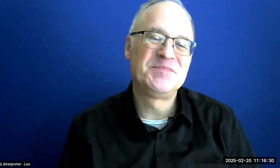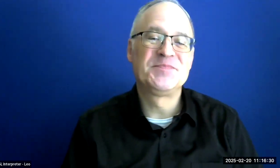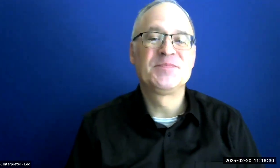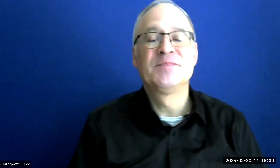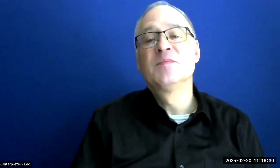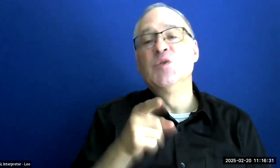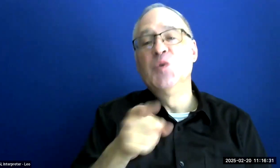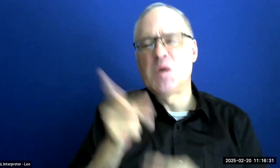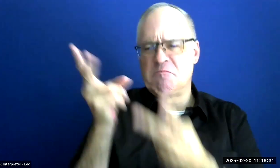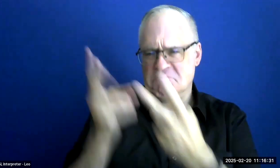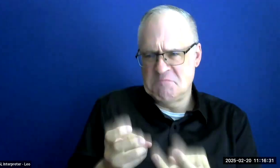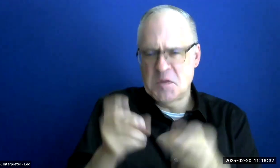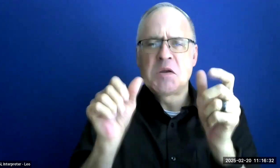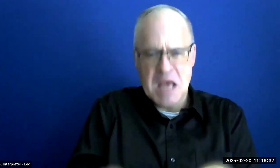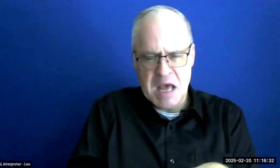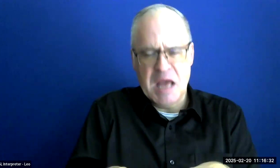to